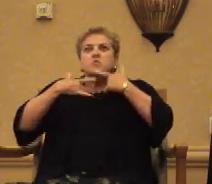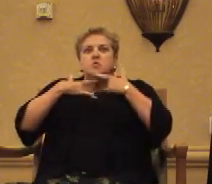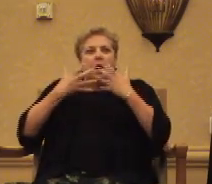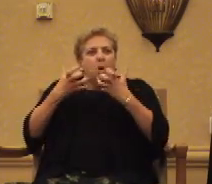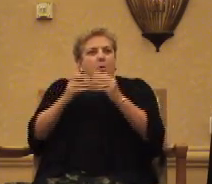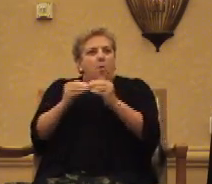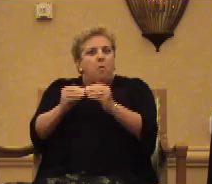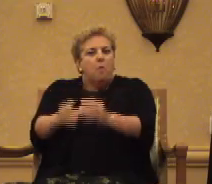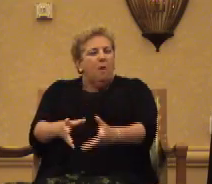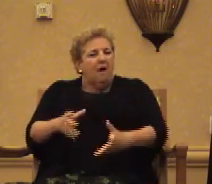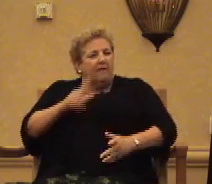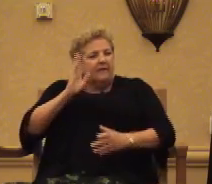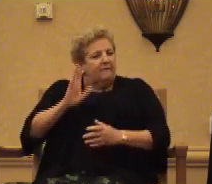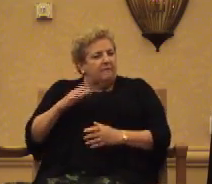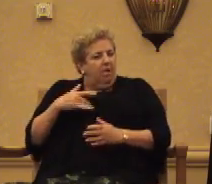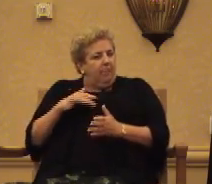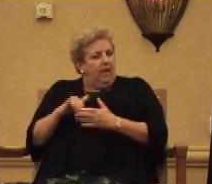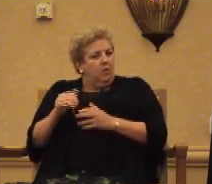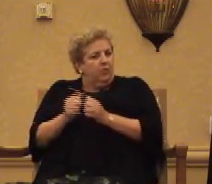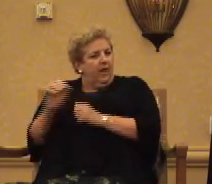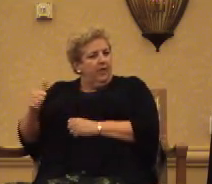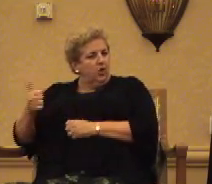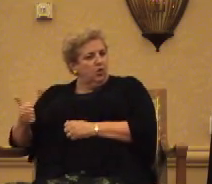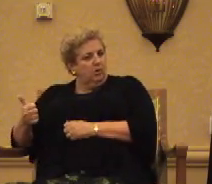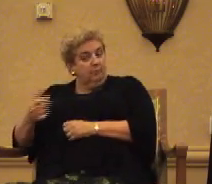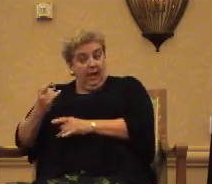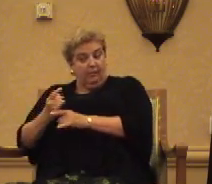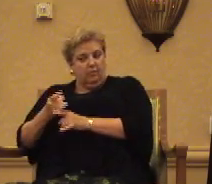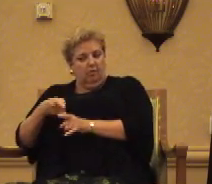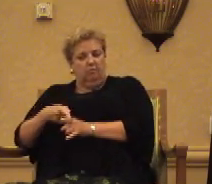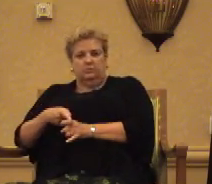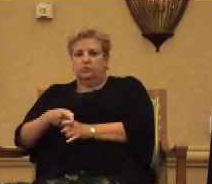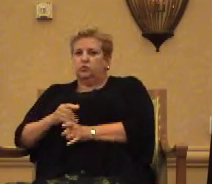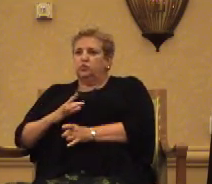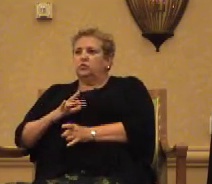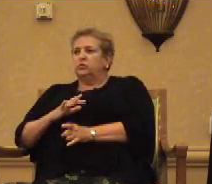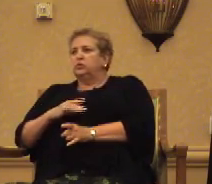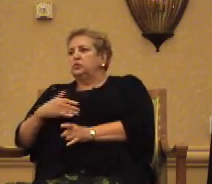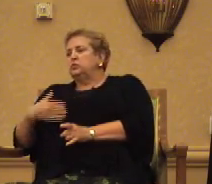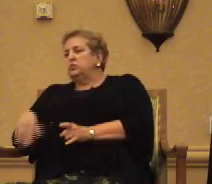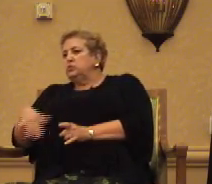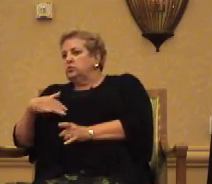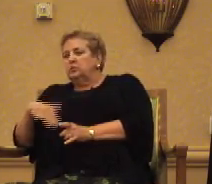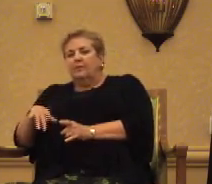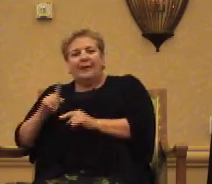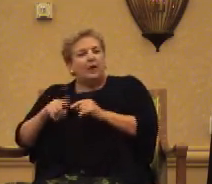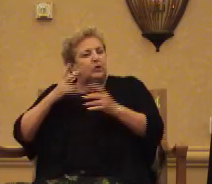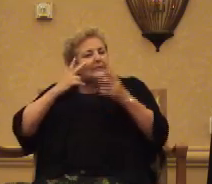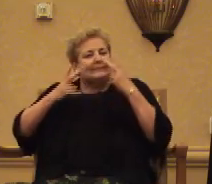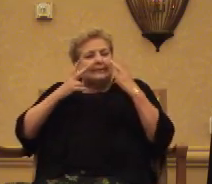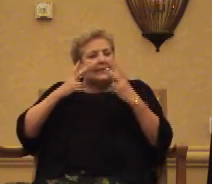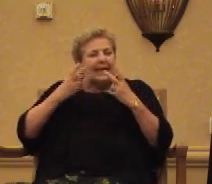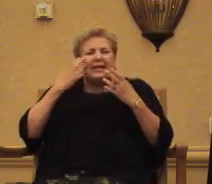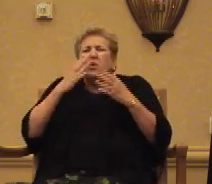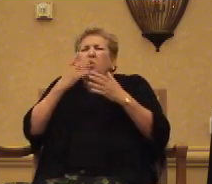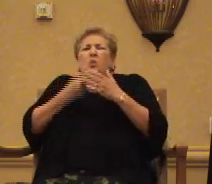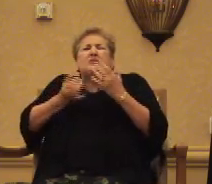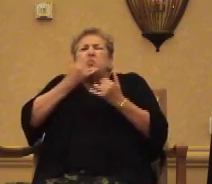me. But I couldn't see it. And I didn't know what was wrong with me, but I'm in trouble. And my mother